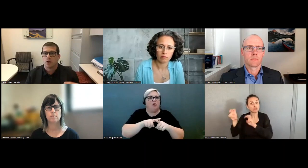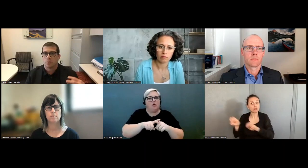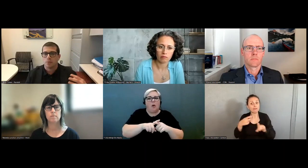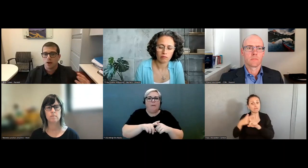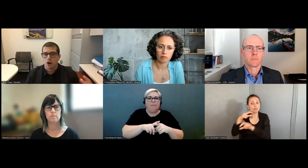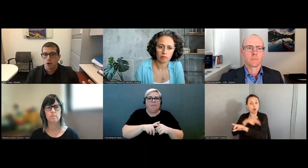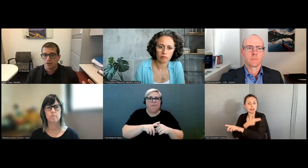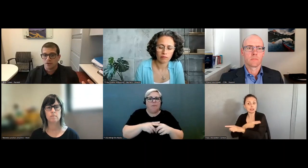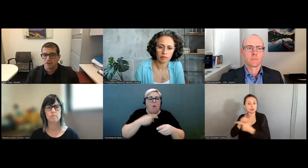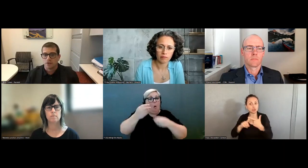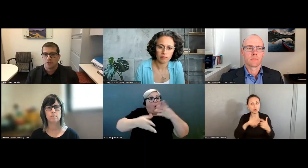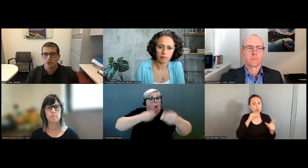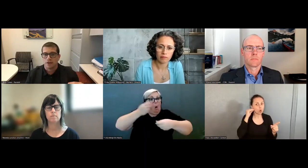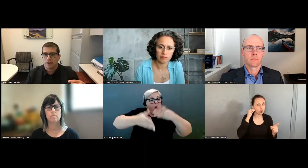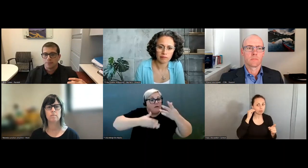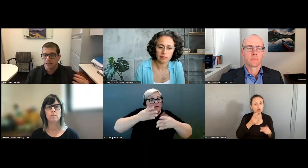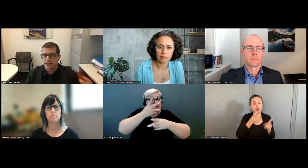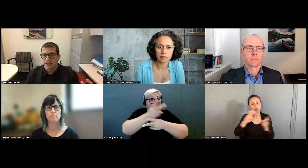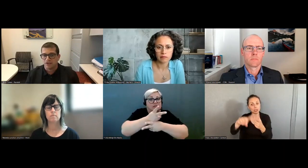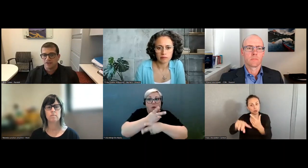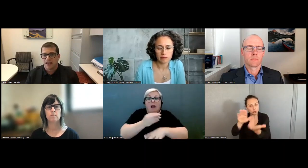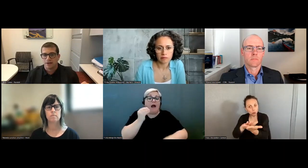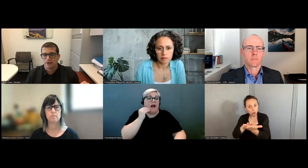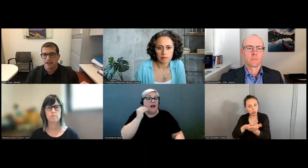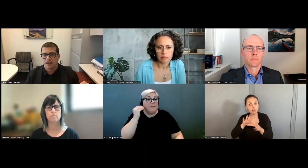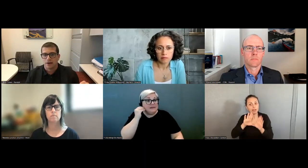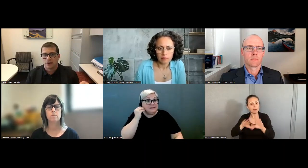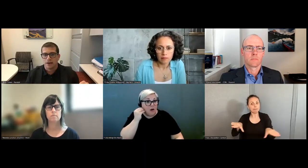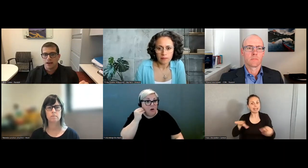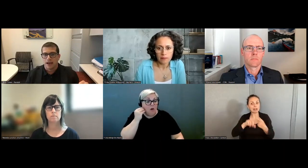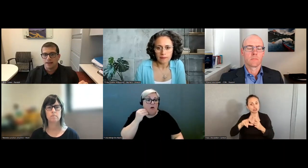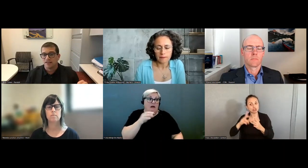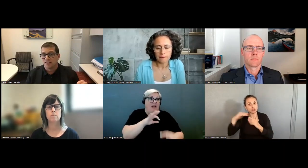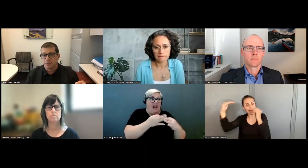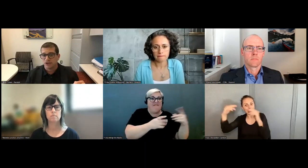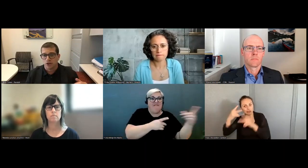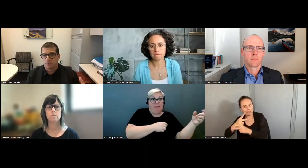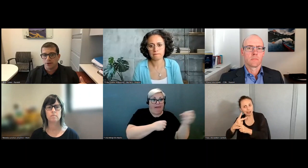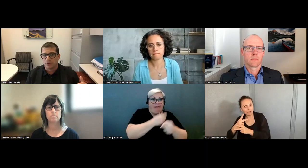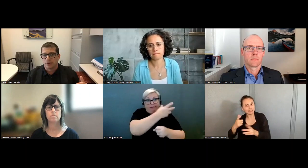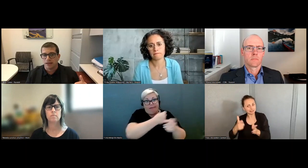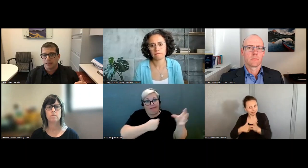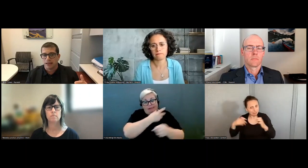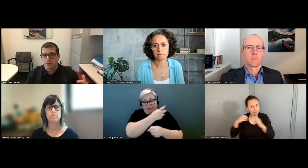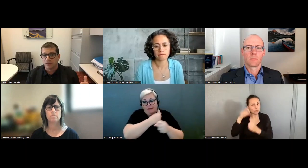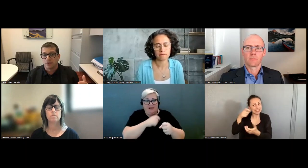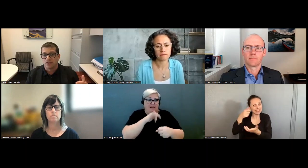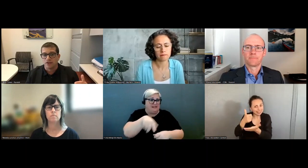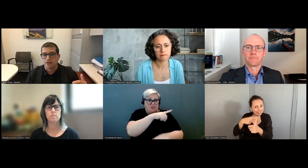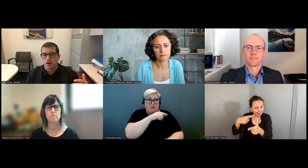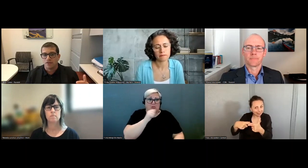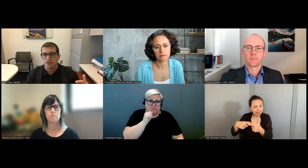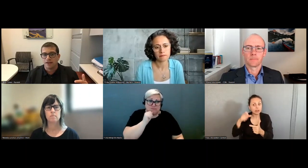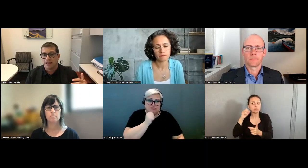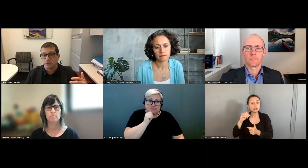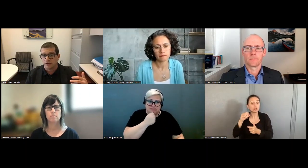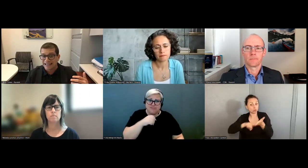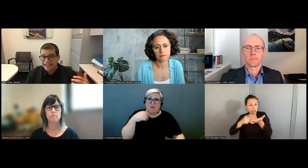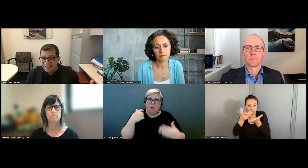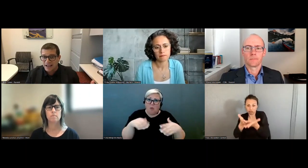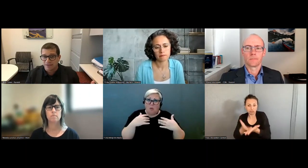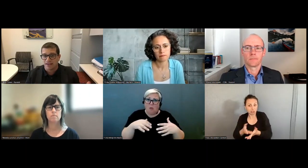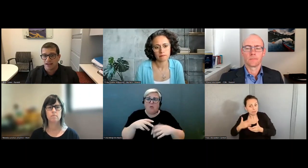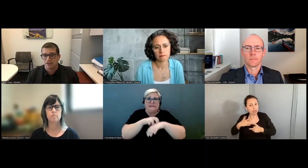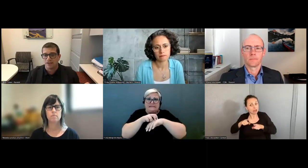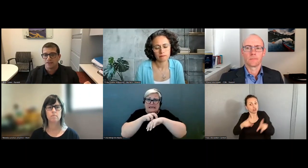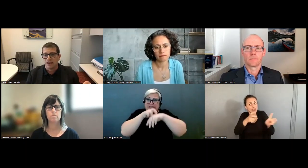hospital to home, home to school, pediatric to adult care. And this has been shown empirically in research. It is often during